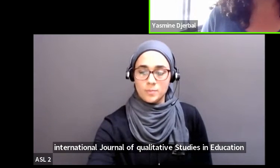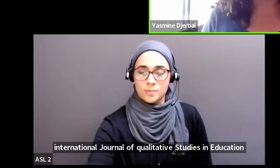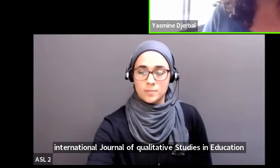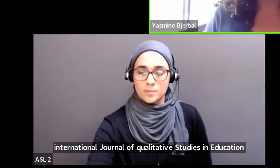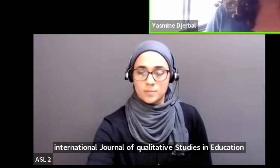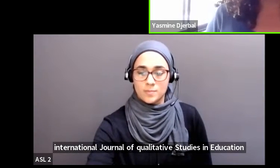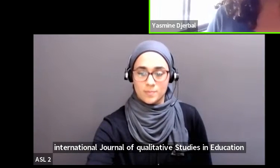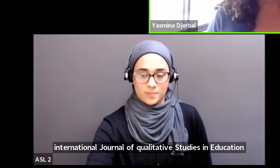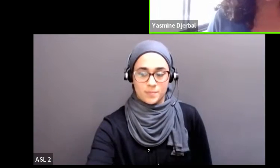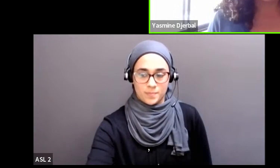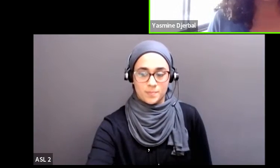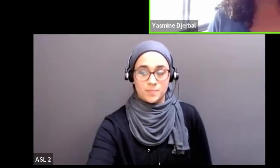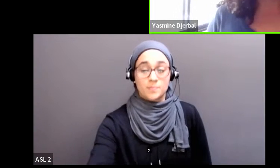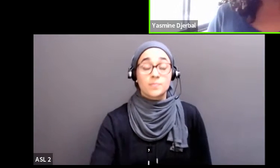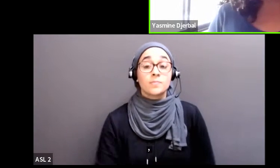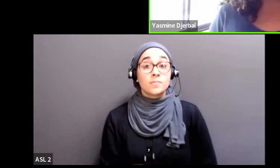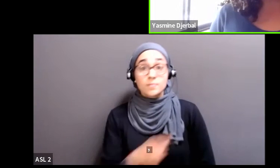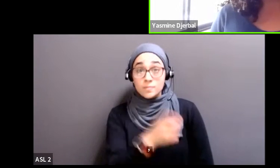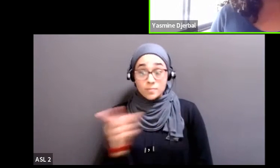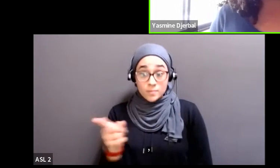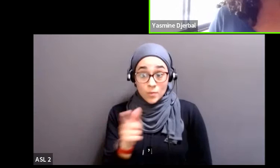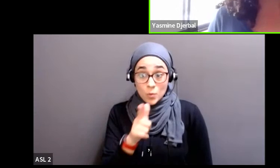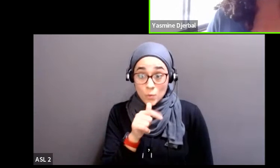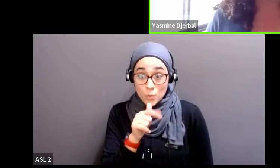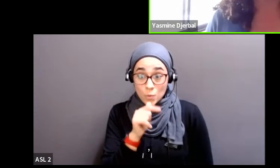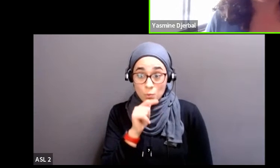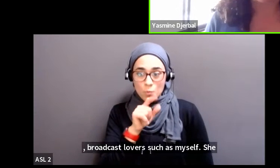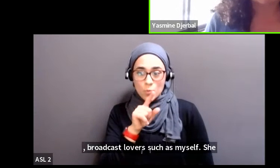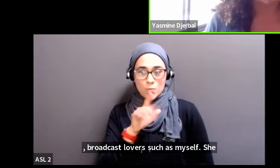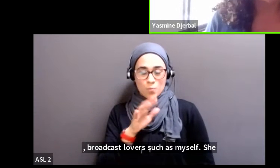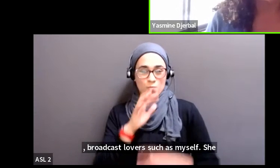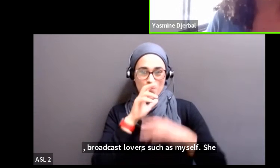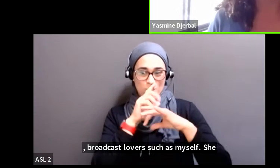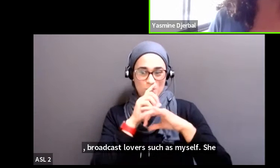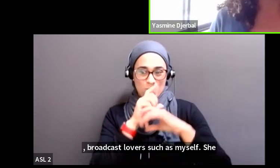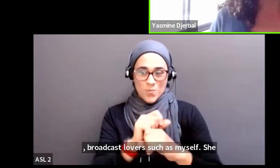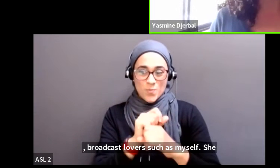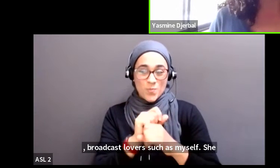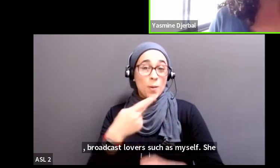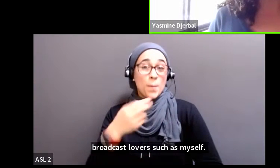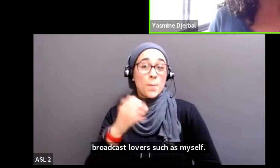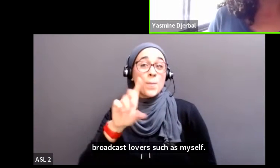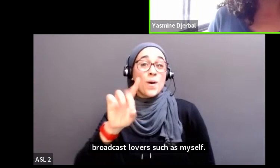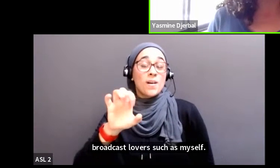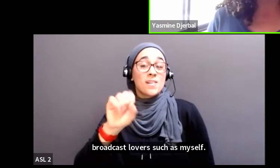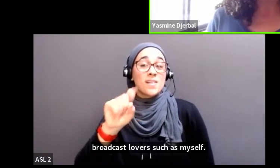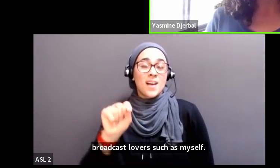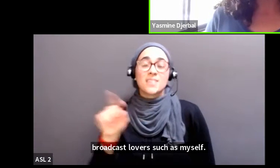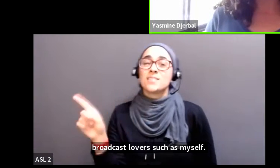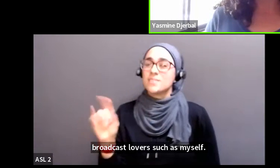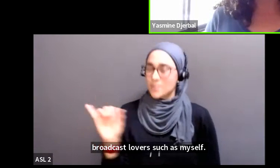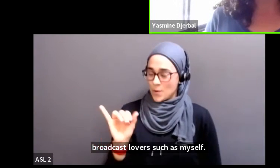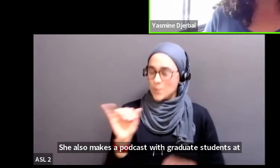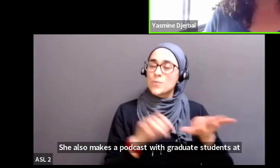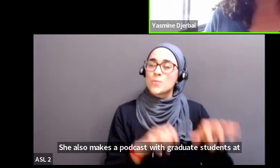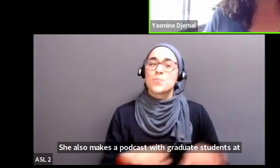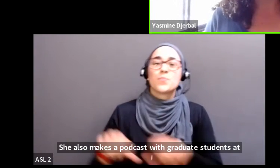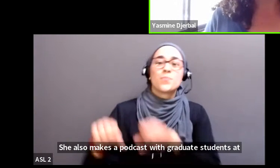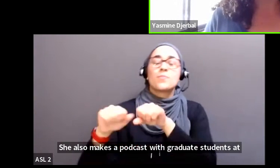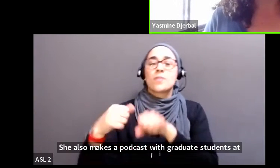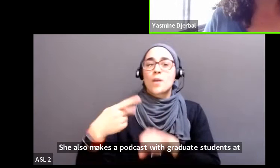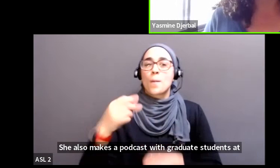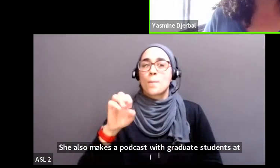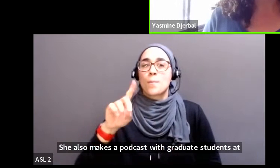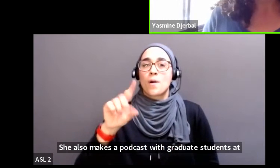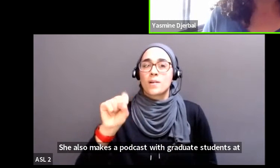For those podcast lovers such as myself, she also makes a podcast with graduate students at OISE called The